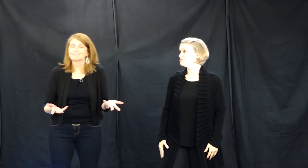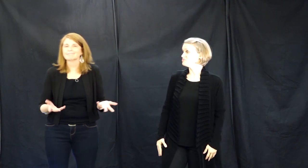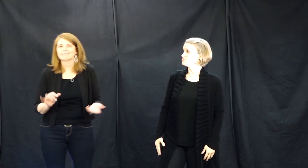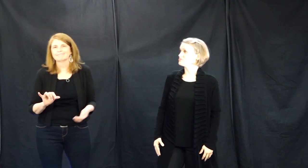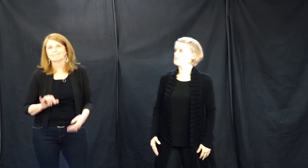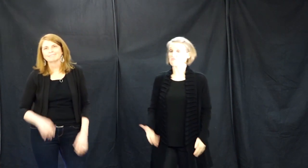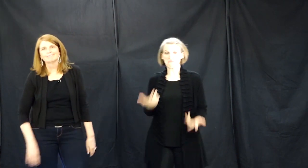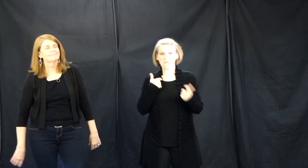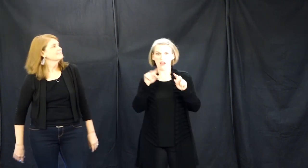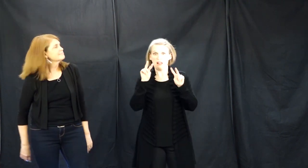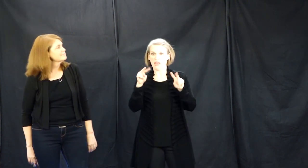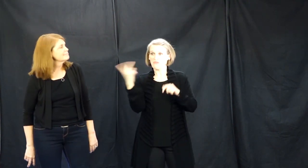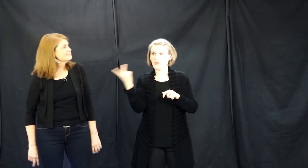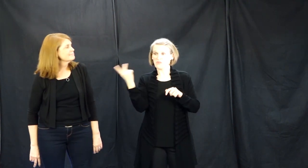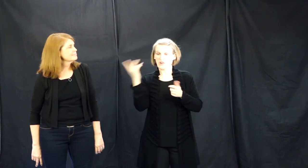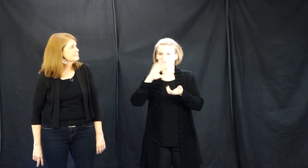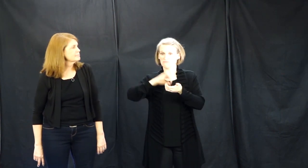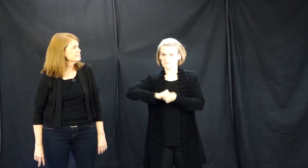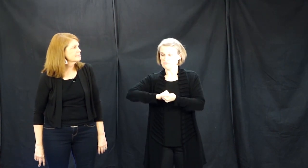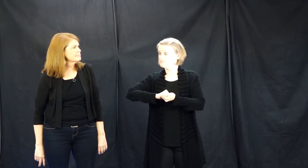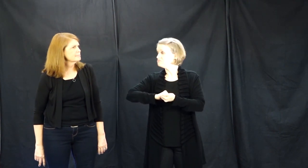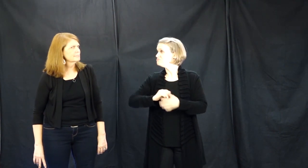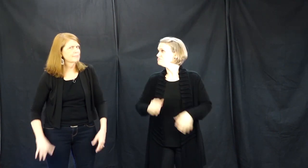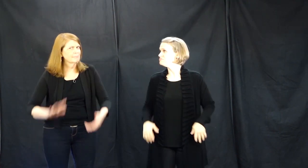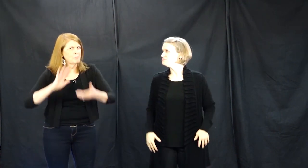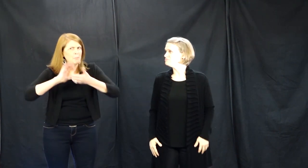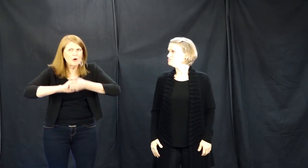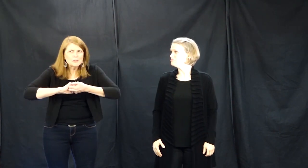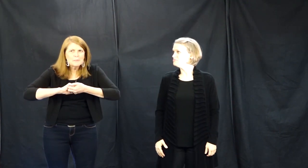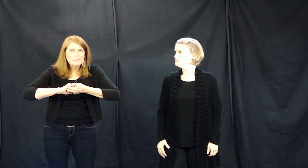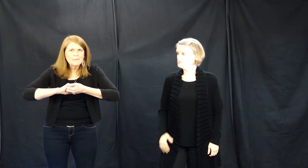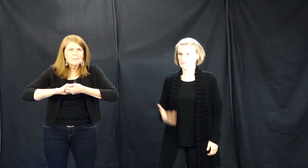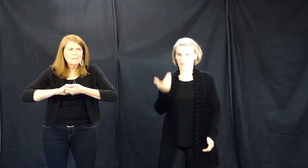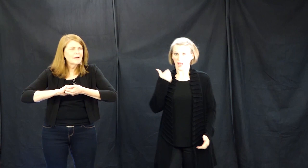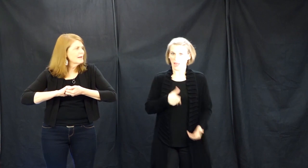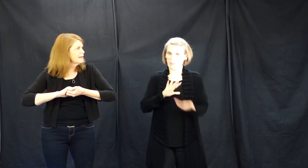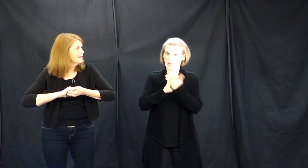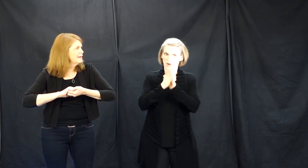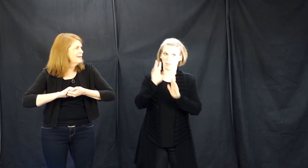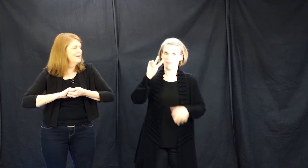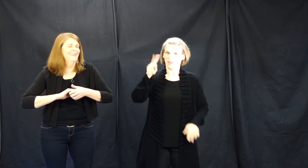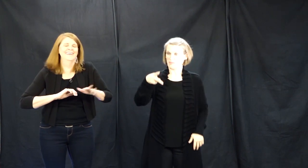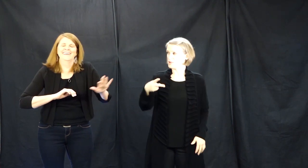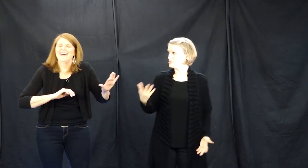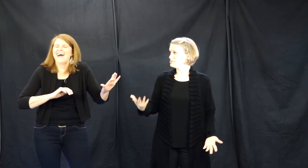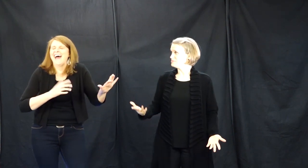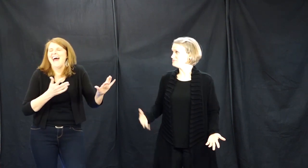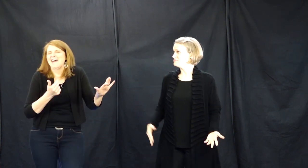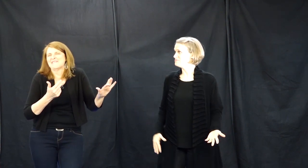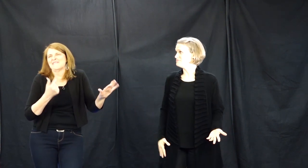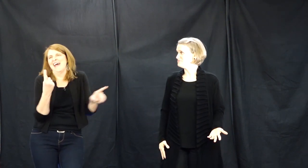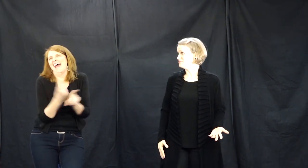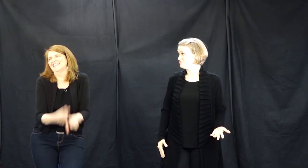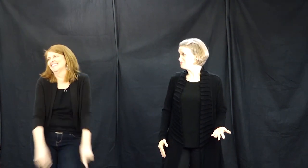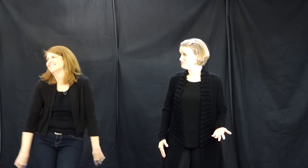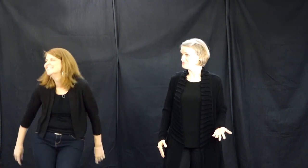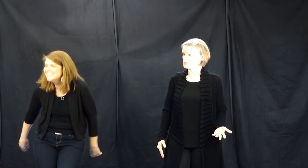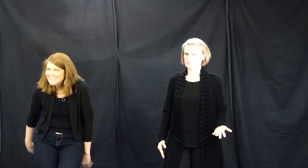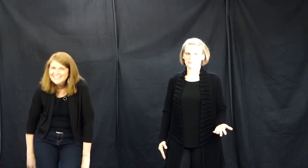I look forward to our partnership. Our partnership as your vice president. Yeah, right. You